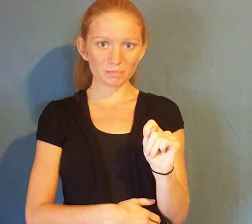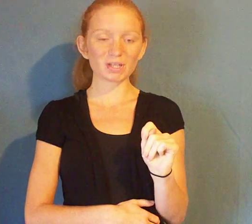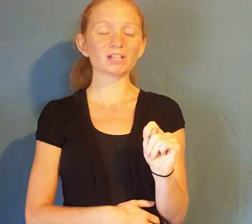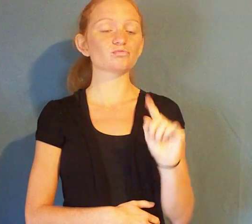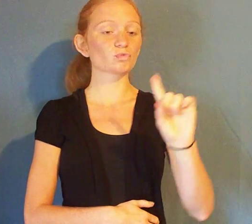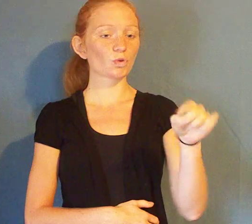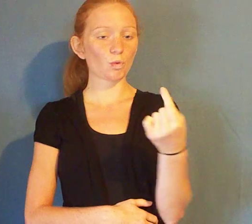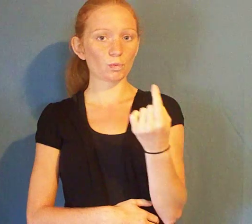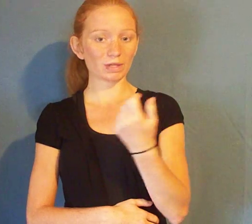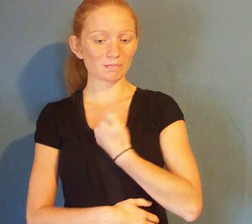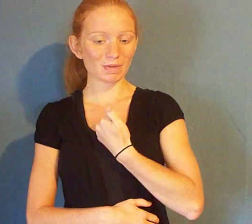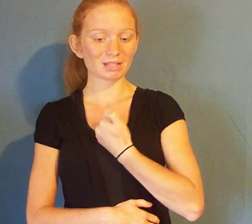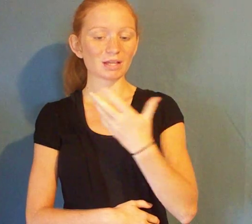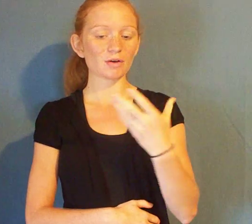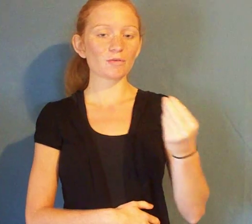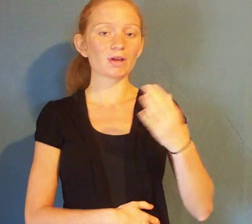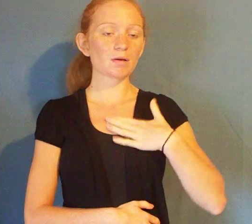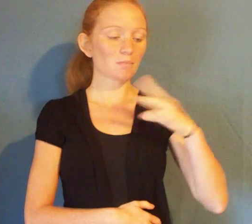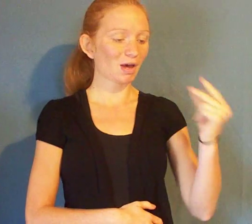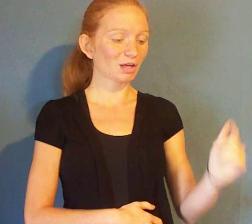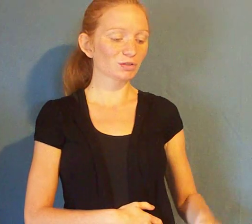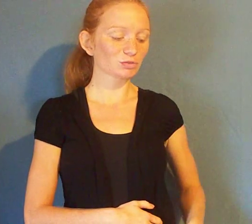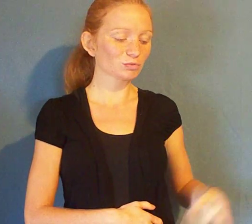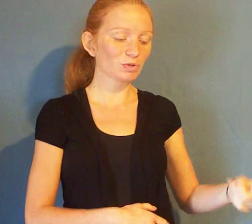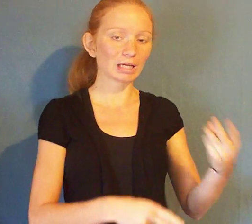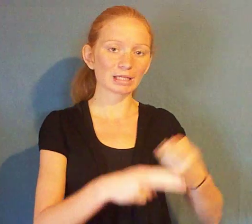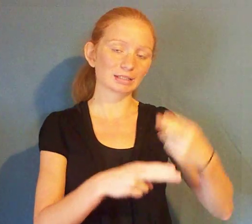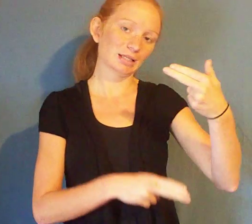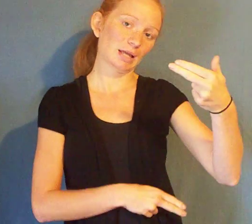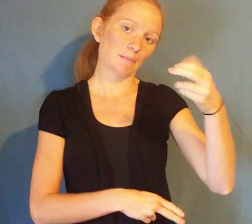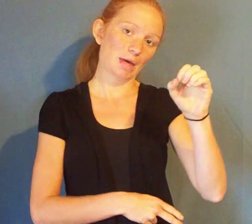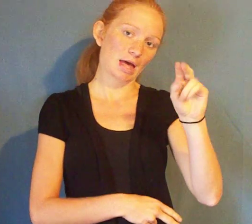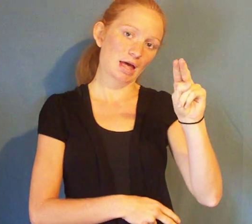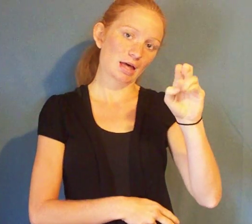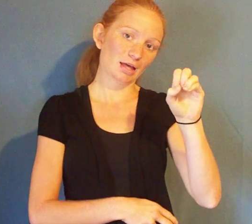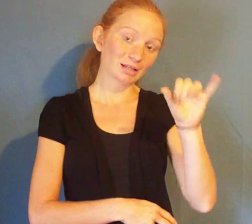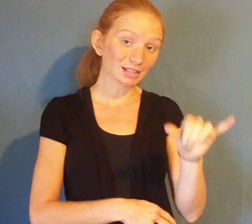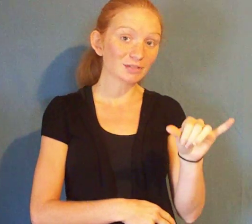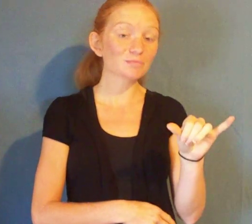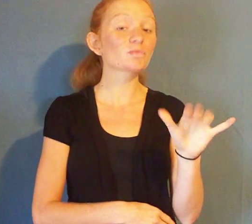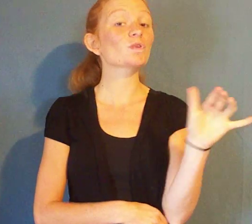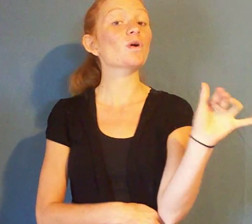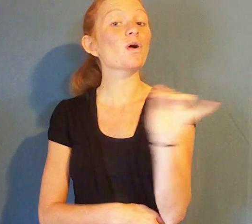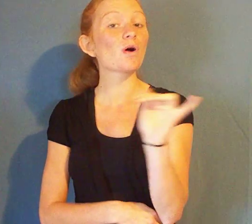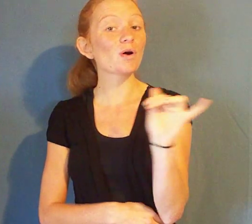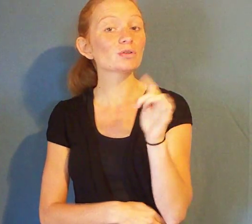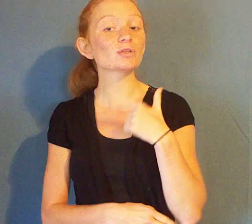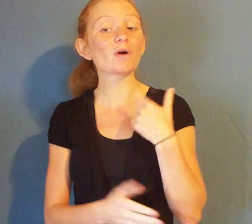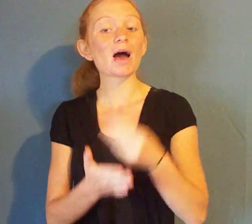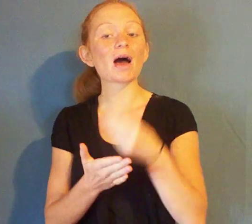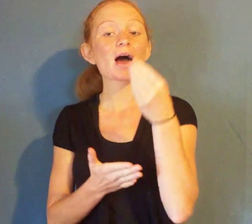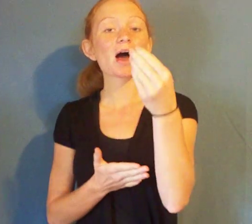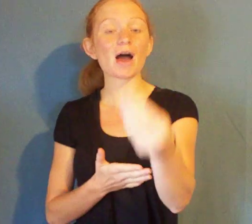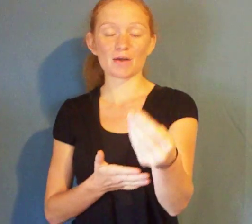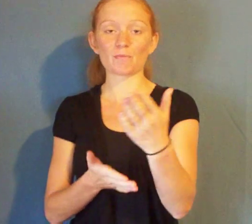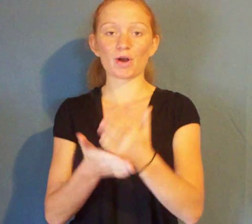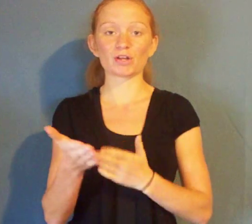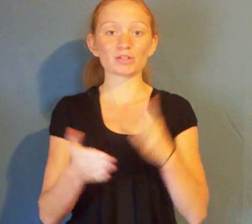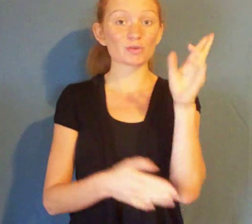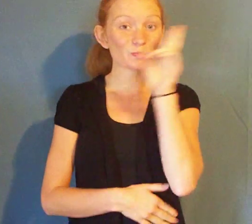some rats, and I was breeding them. And I just adore rats. I think they're wonderful pets. But my female was pregnant, but I